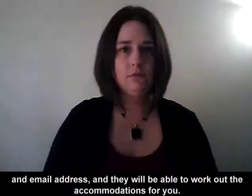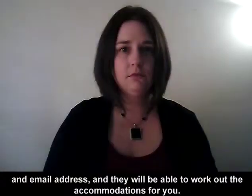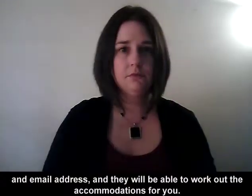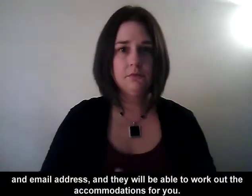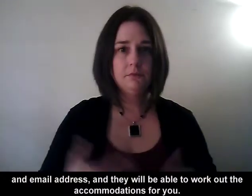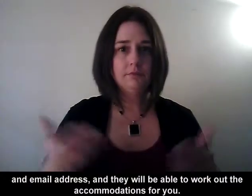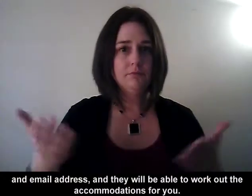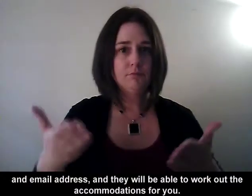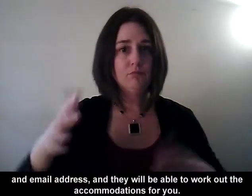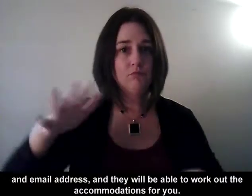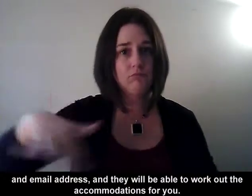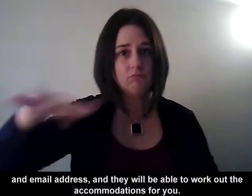for you.